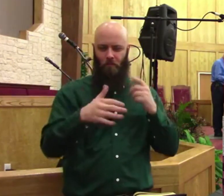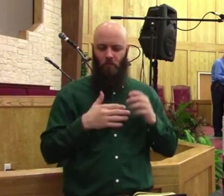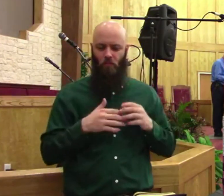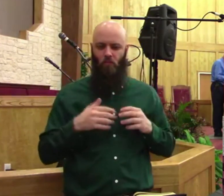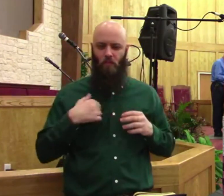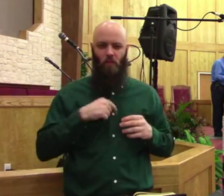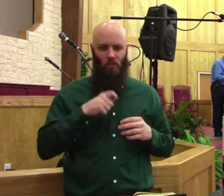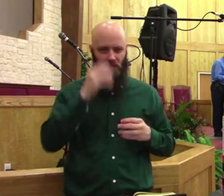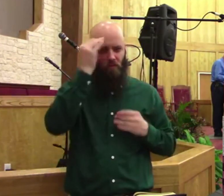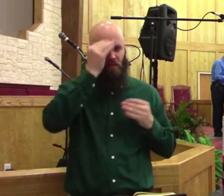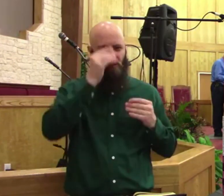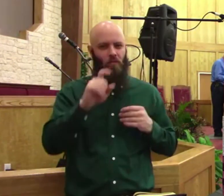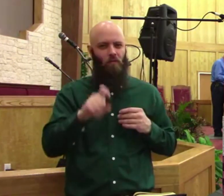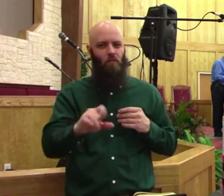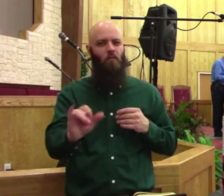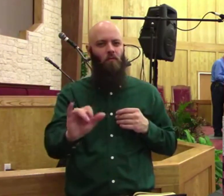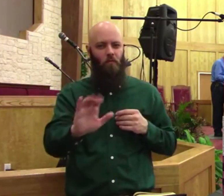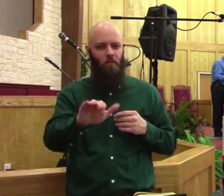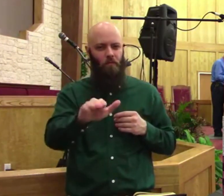too.